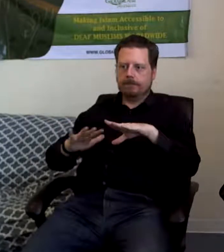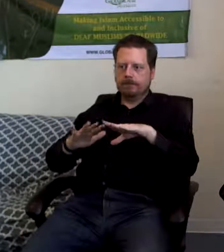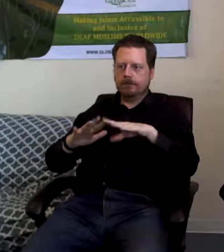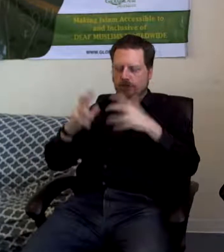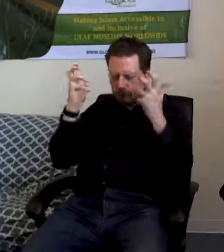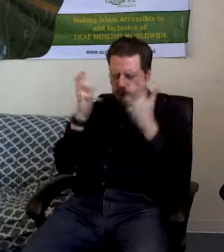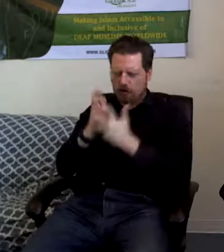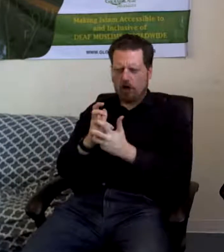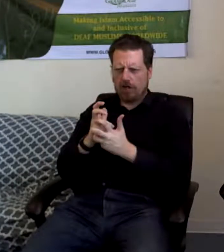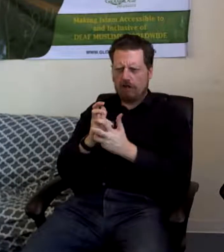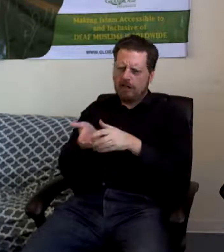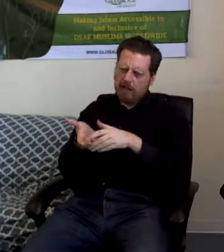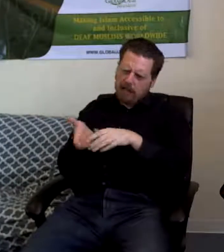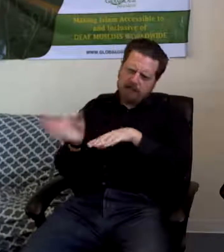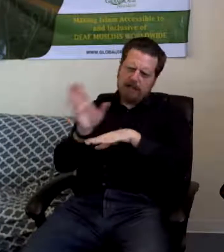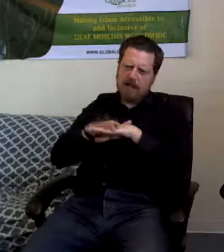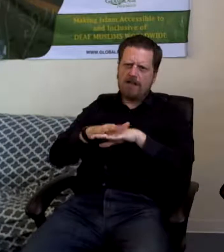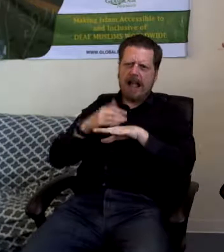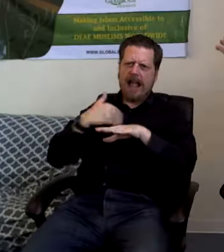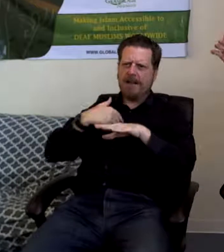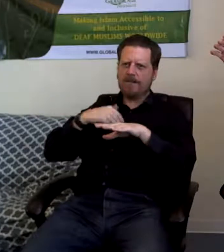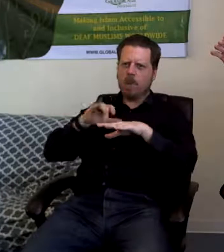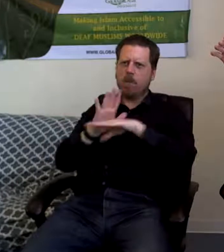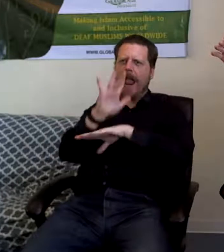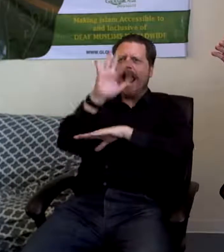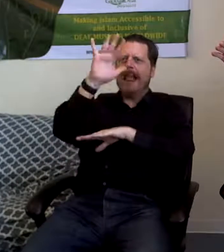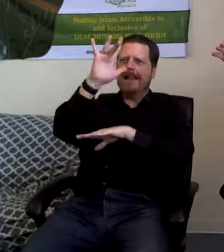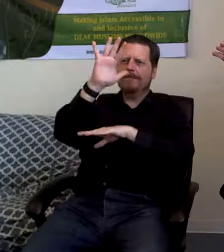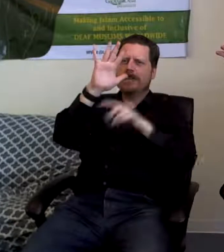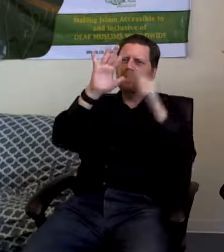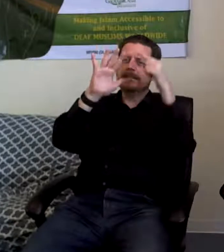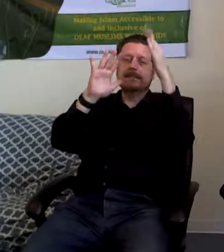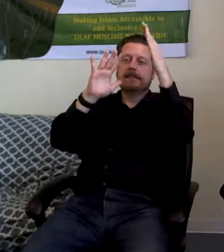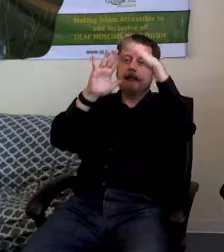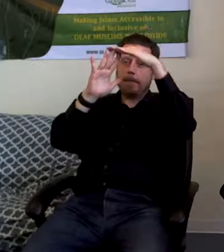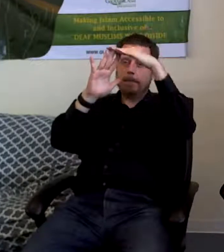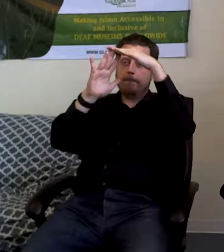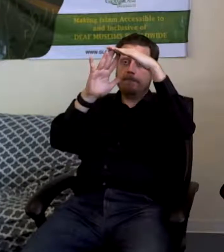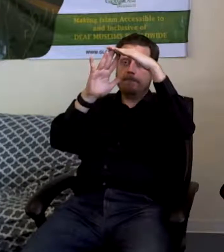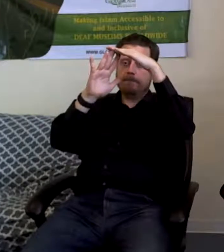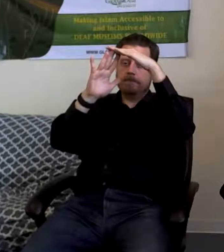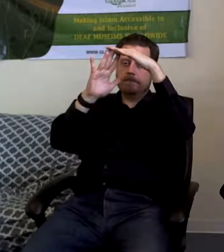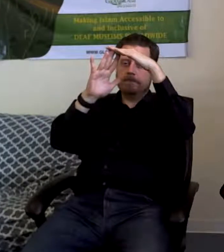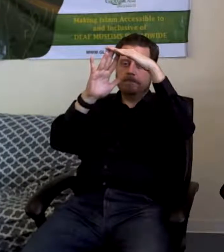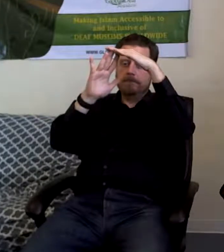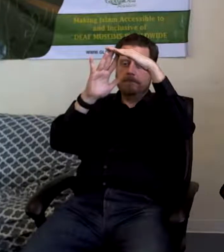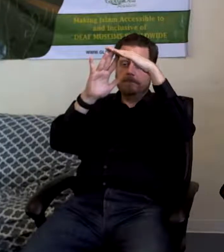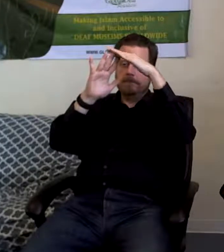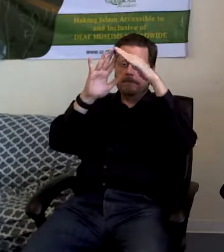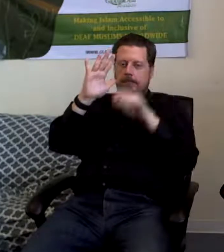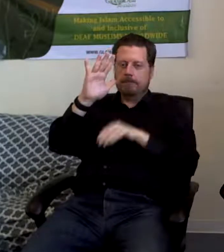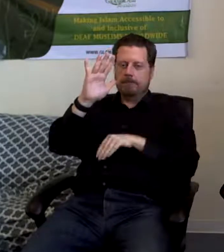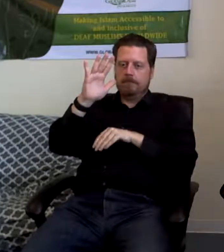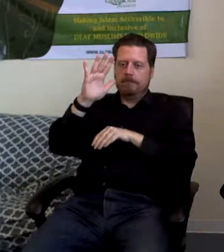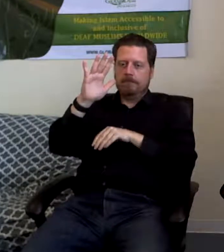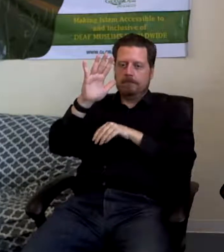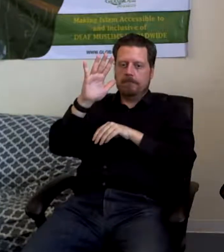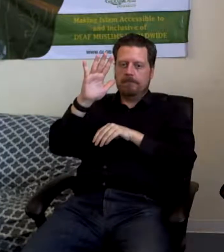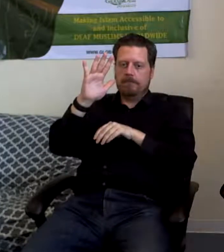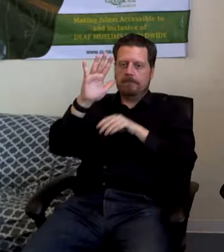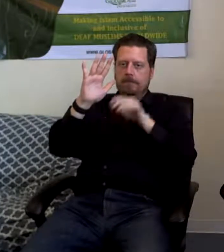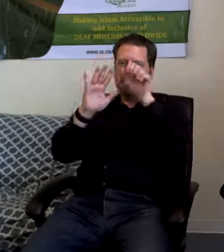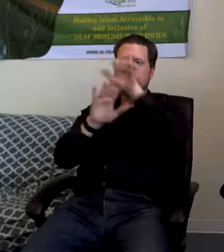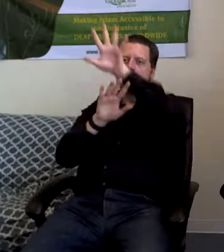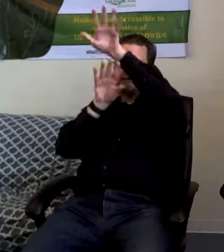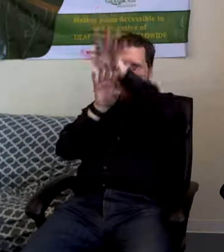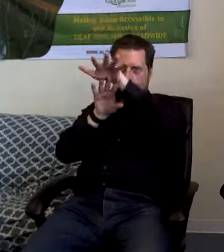that is covered with waves from the top and waves from the top of